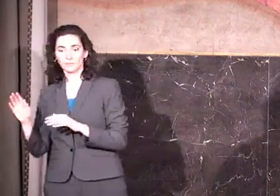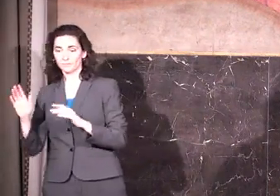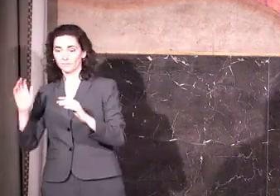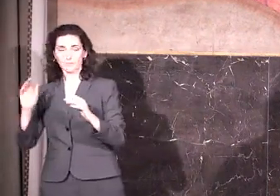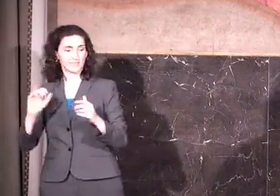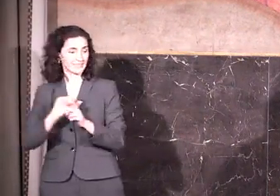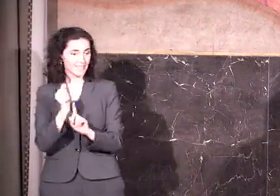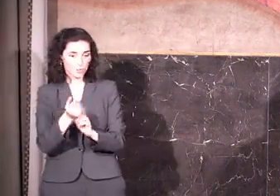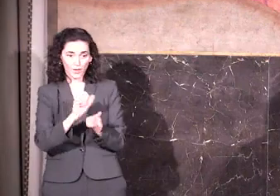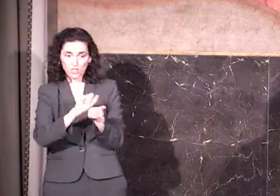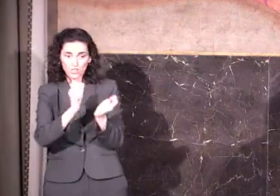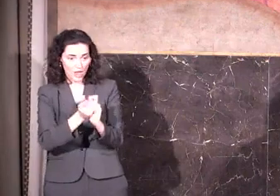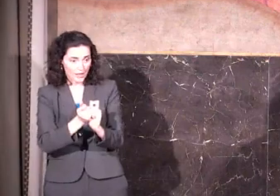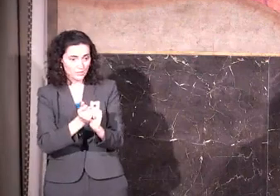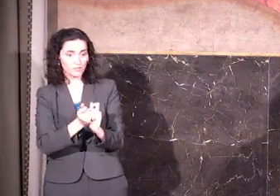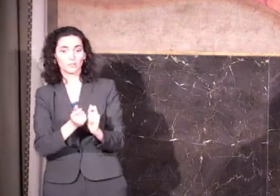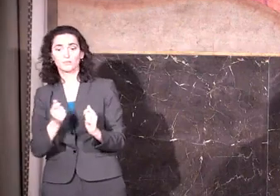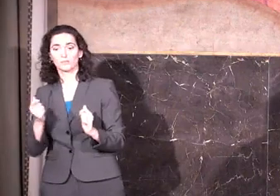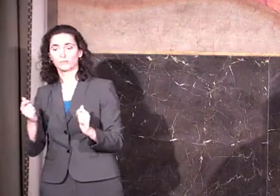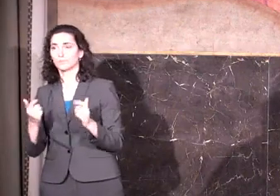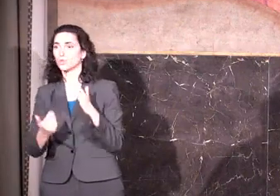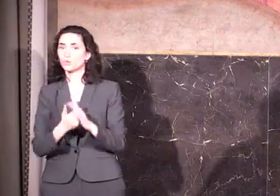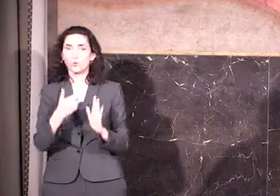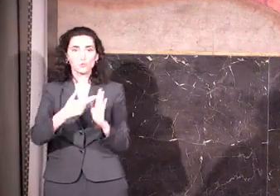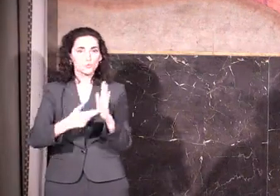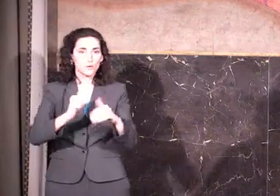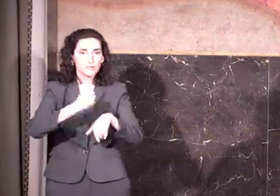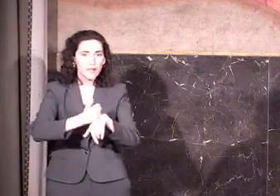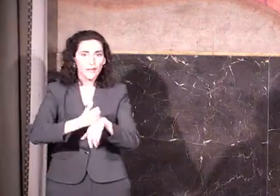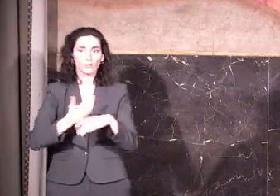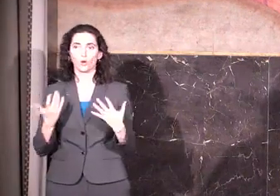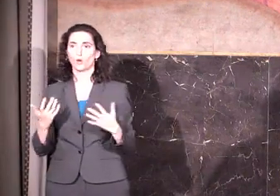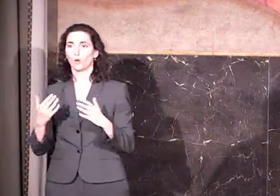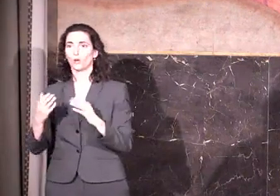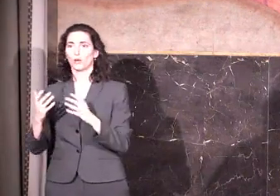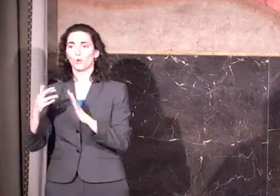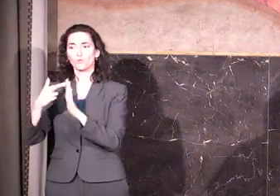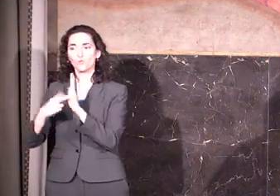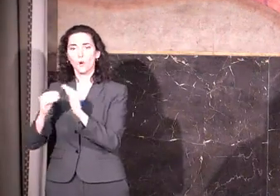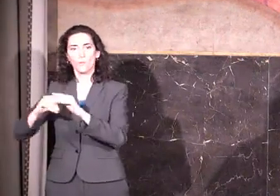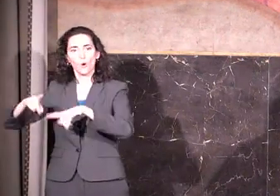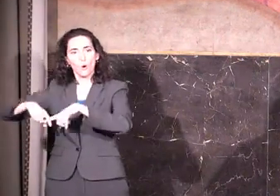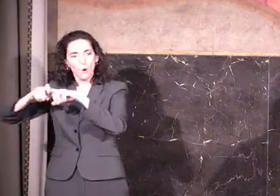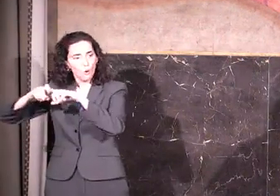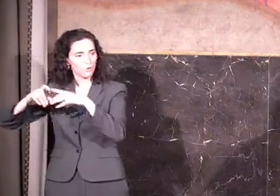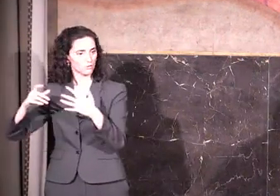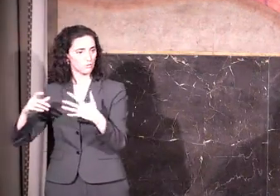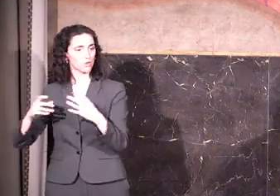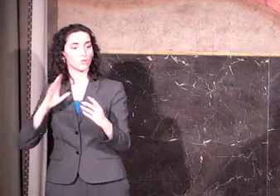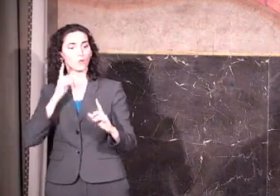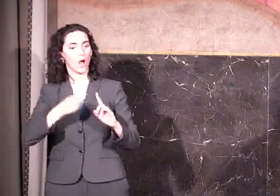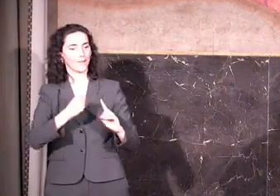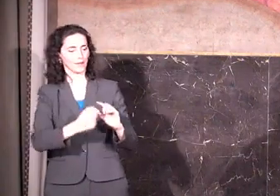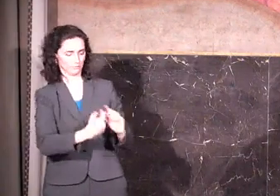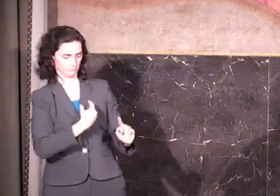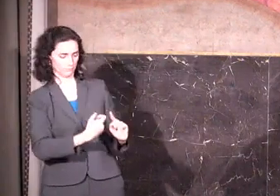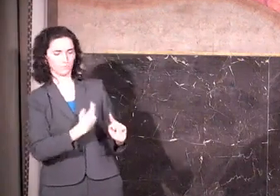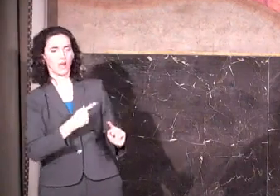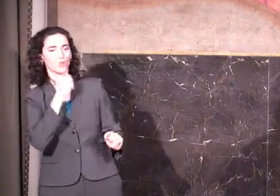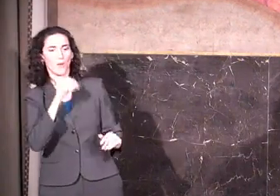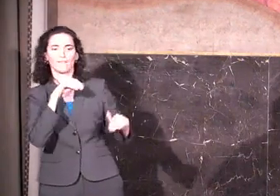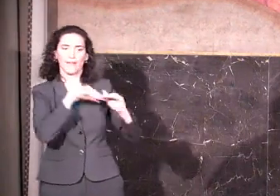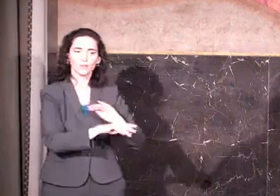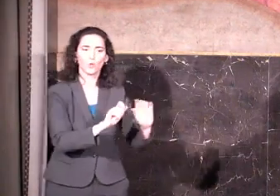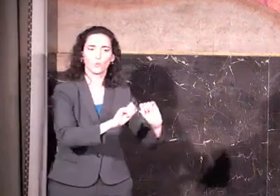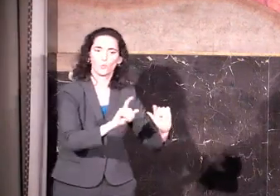conditions change, as phases turn on, as new rules are maybe strengthened or weakened, they'll automatically receive notification. And I think